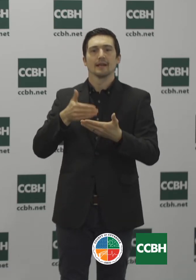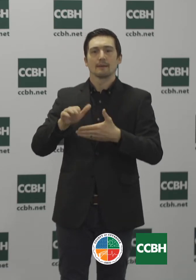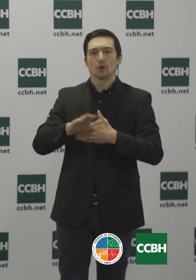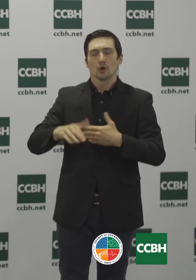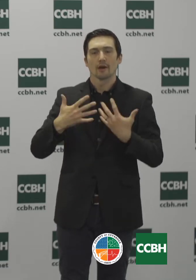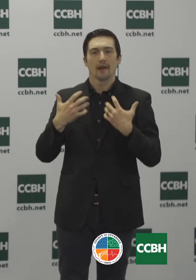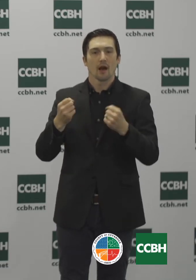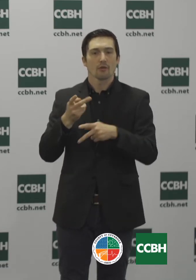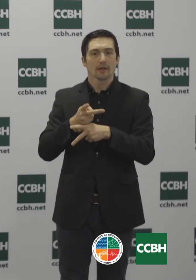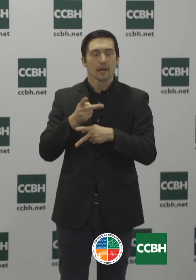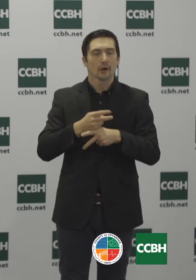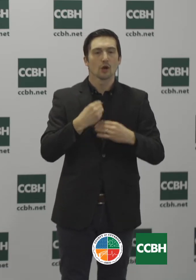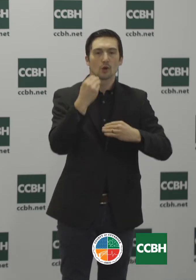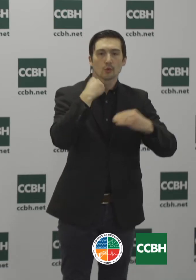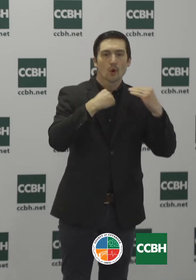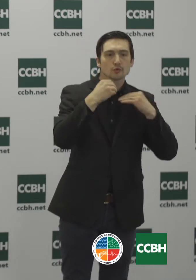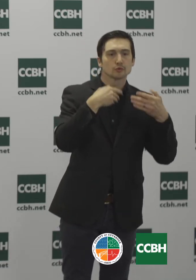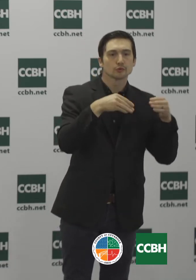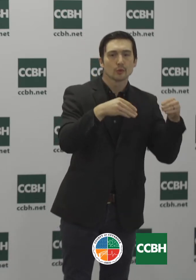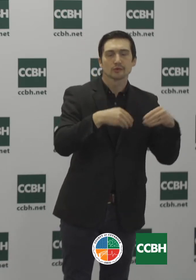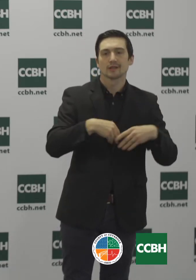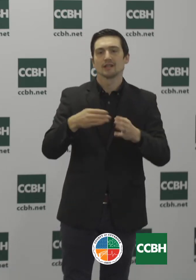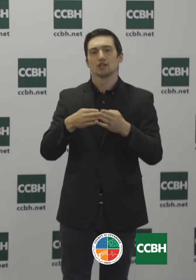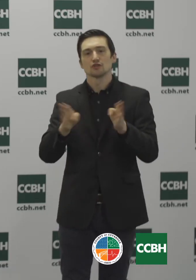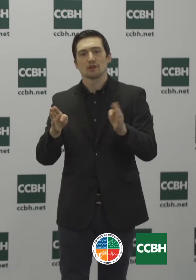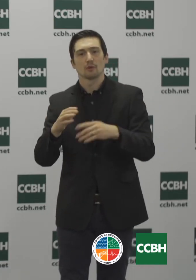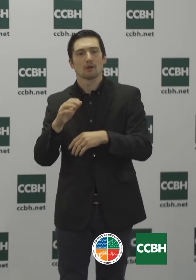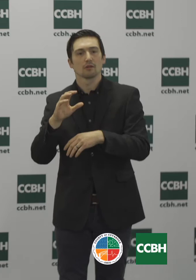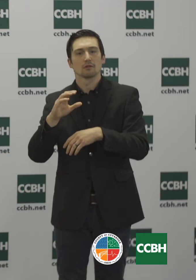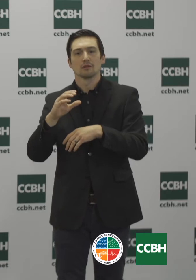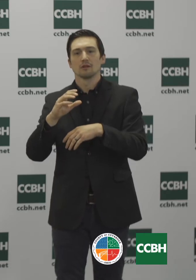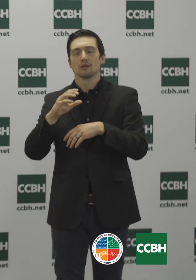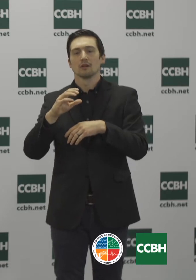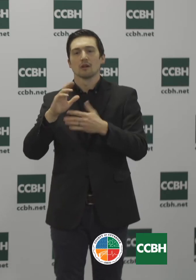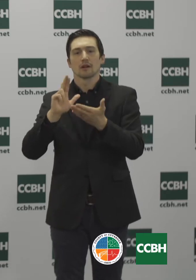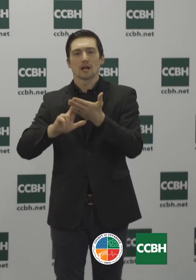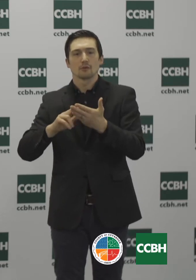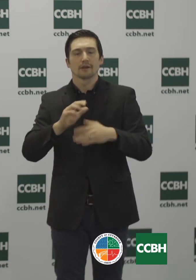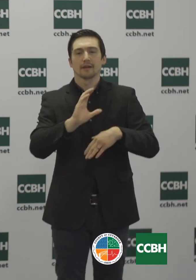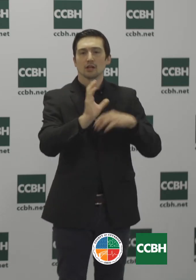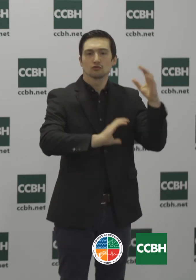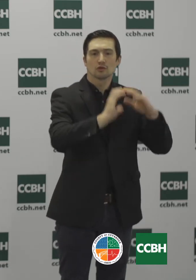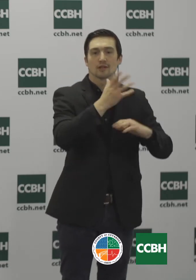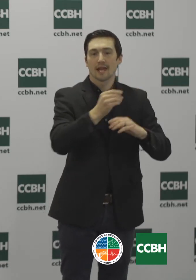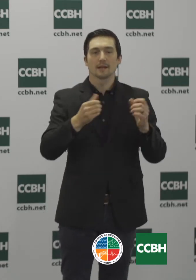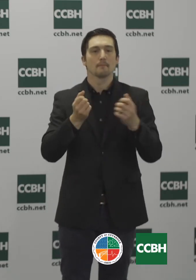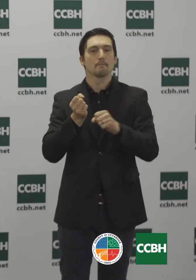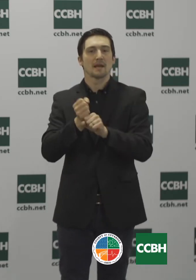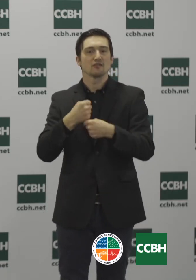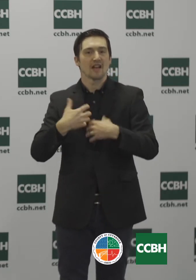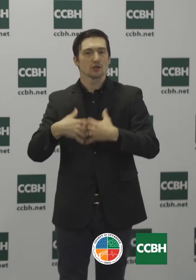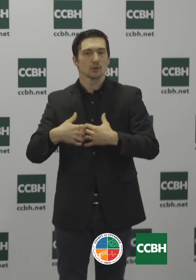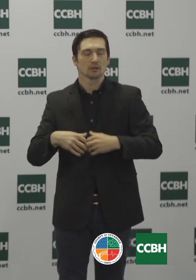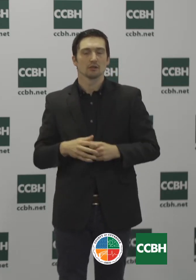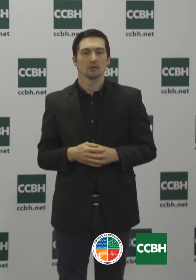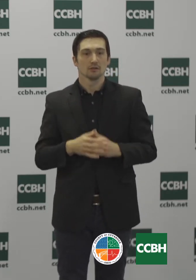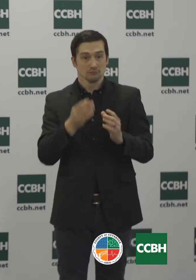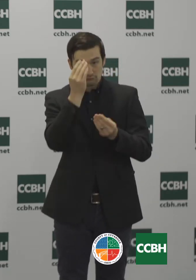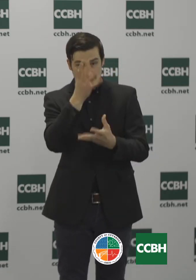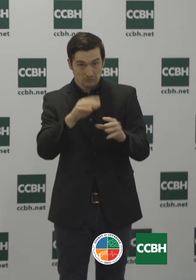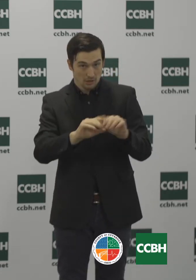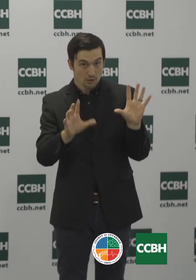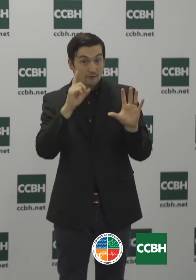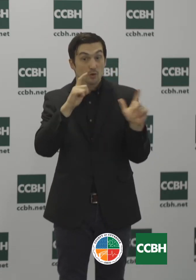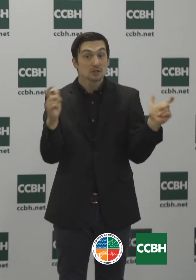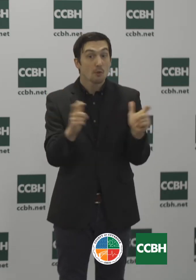care, grocers, general contracting, construction, and manufacturing. And just to be clear, these grants are